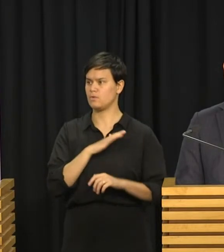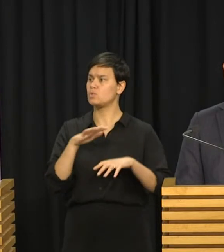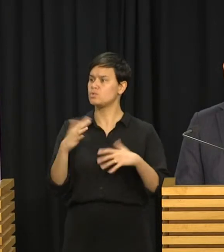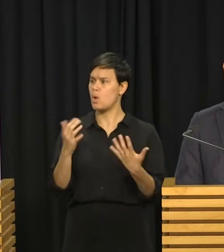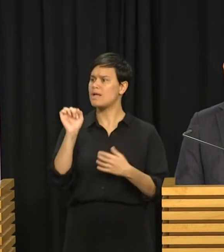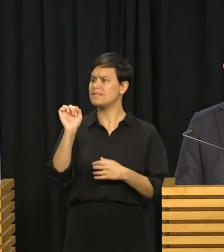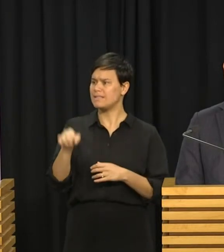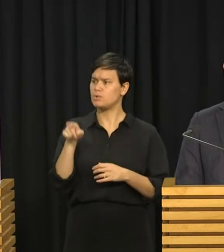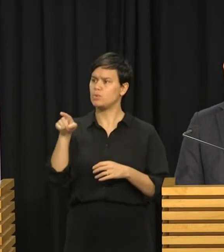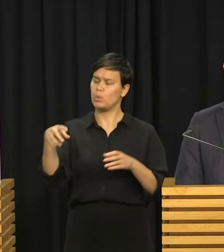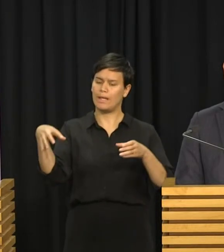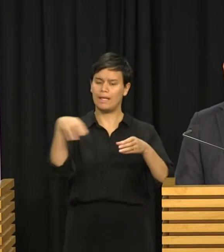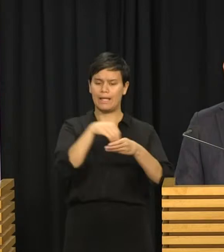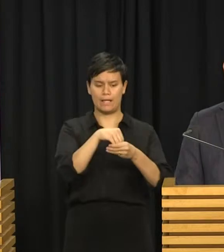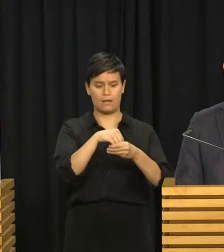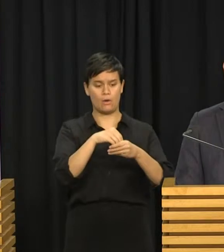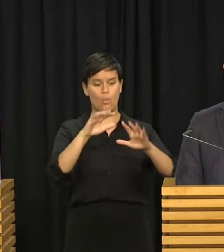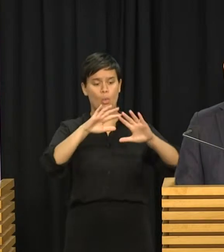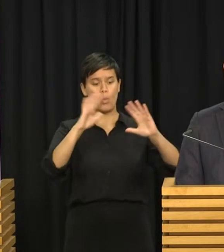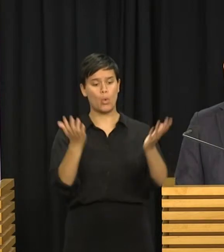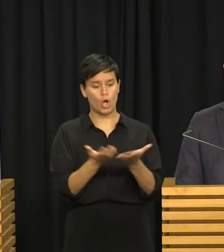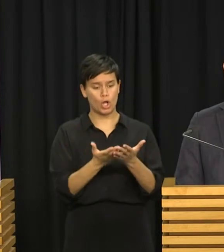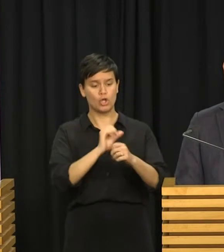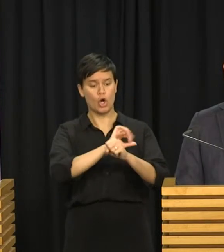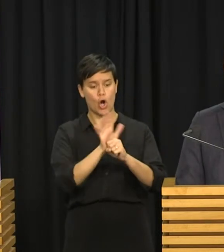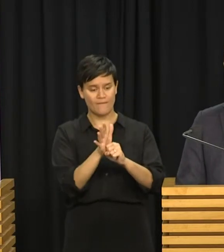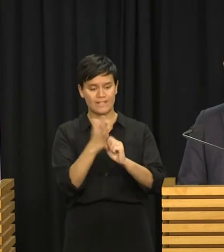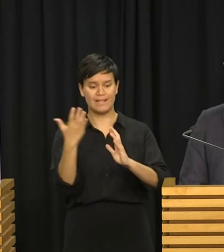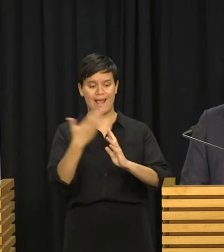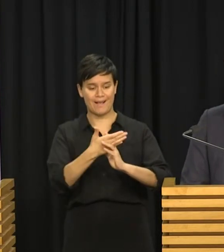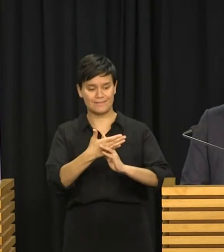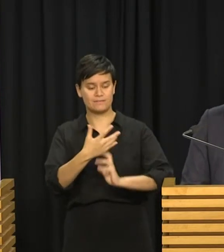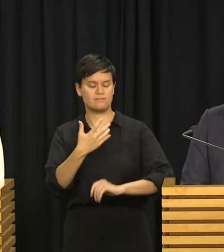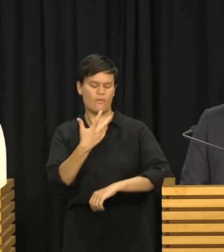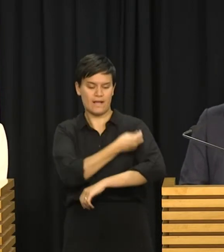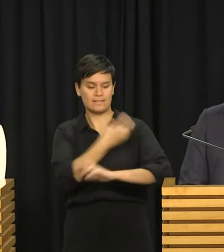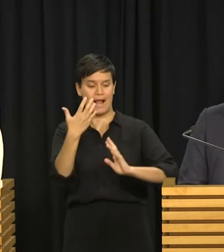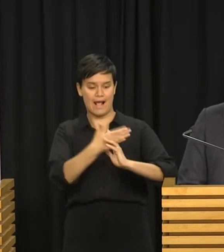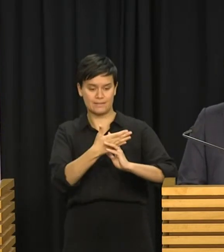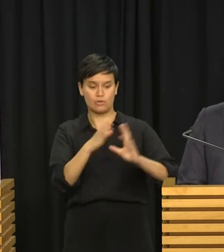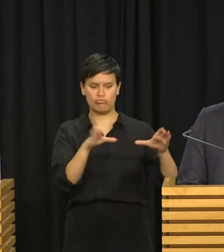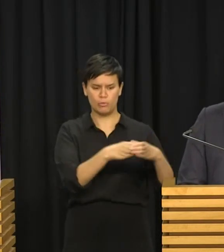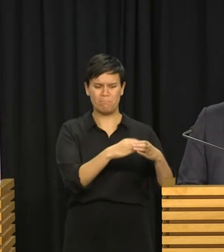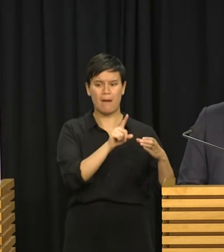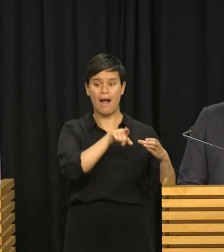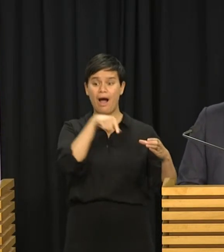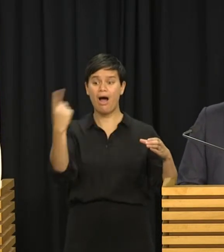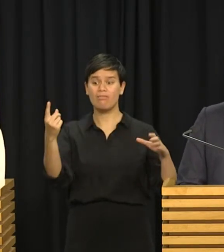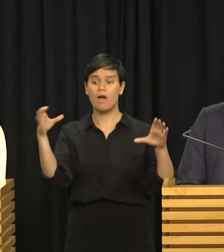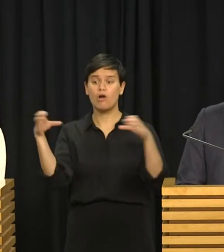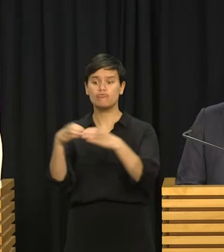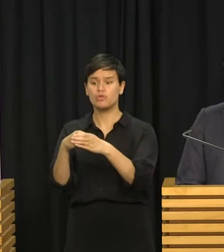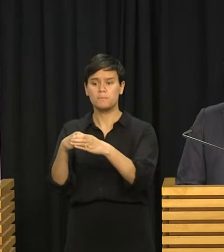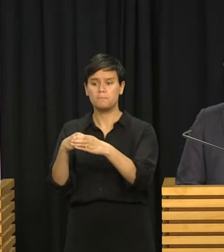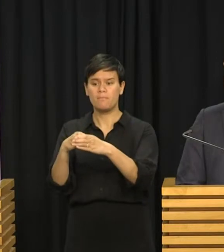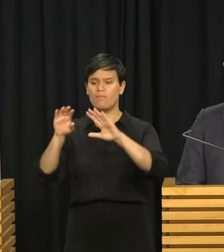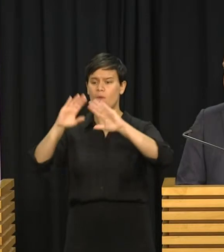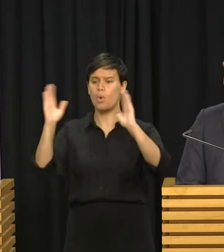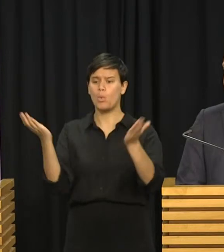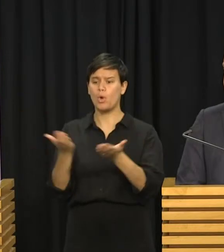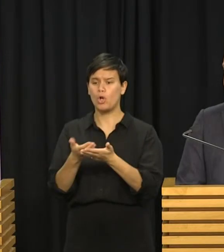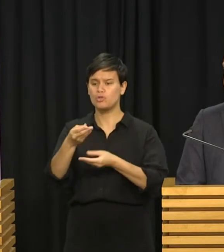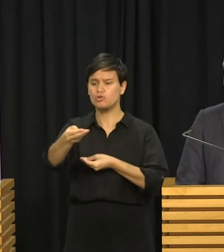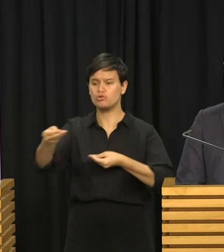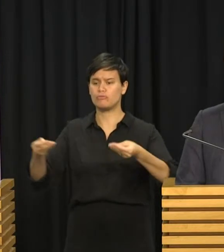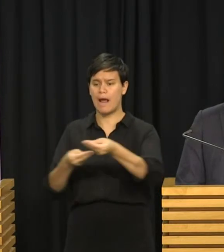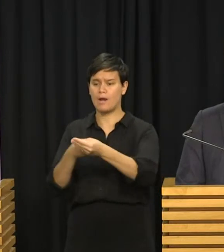TRIPS proposal at the World Trade Organization? Well, in fact, I would argue that for some of those specific issues